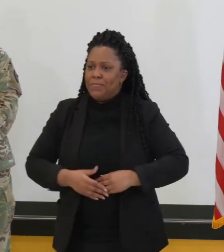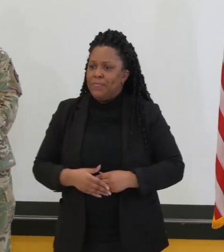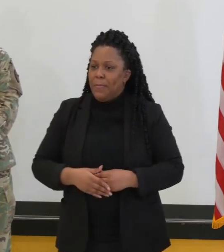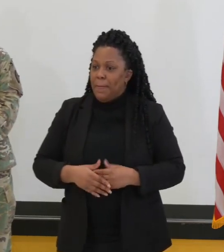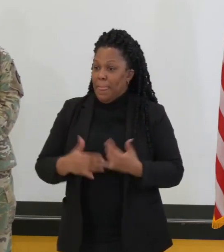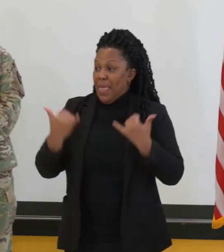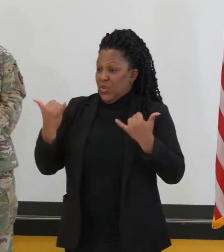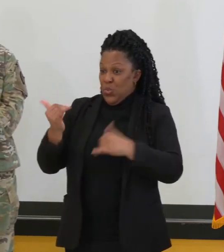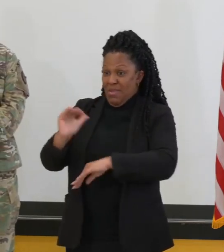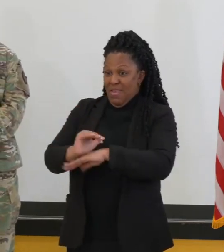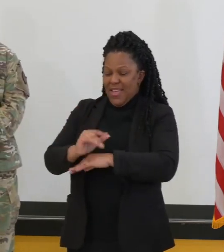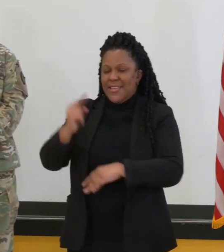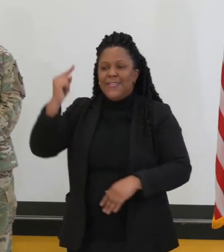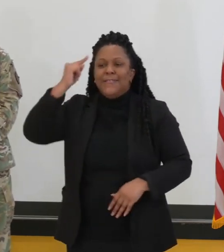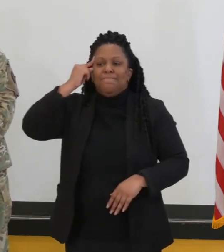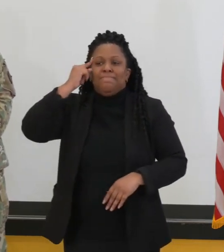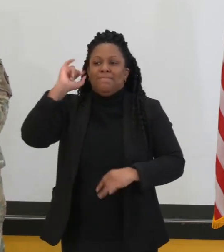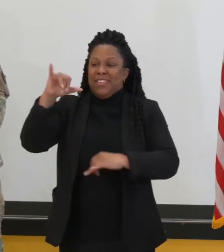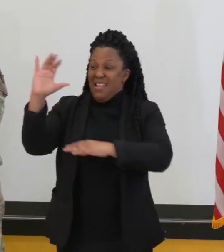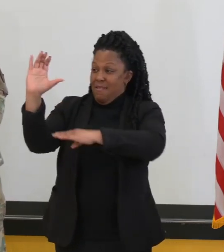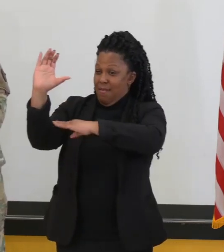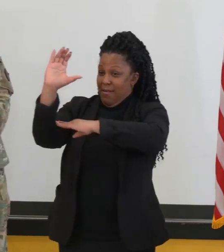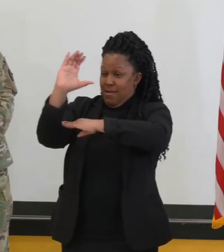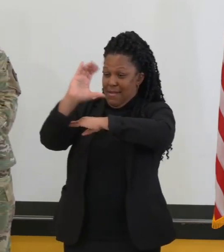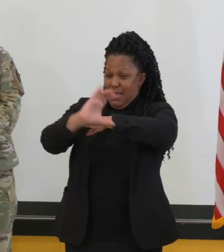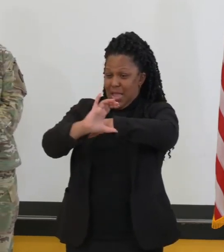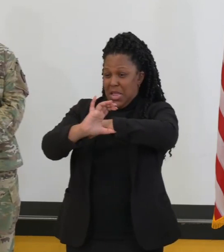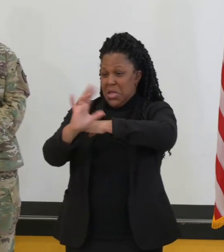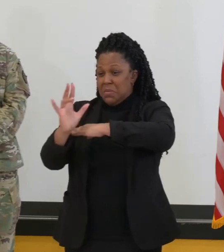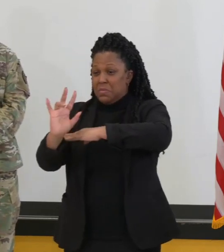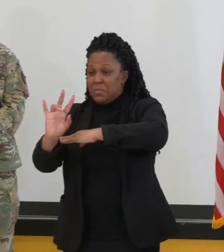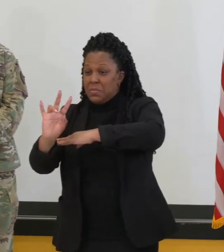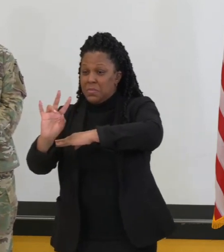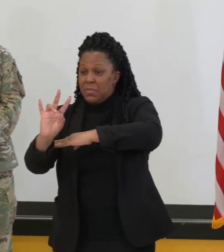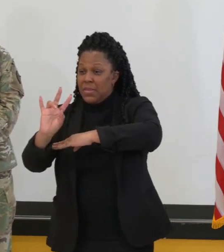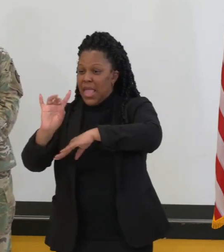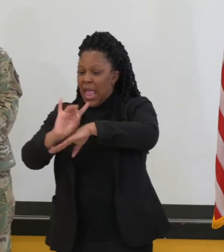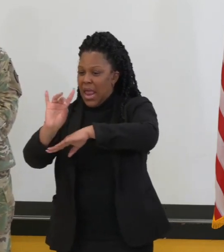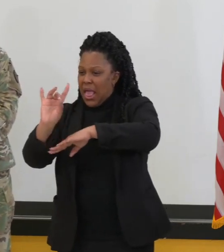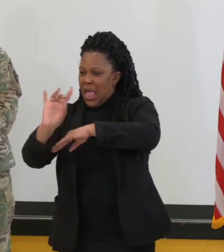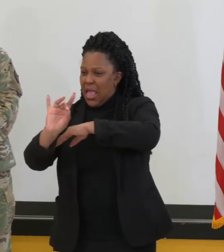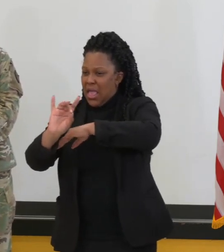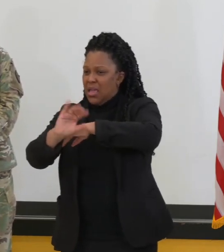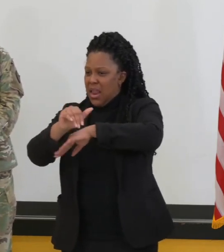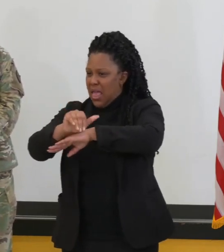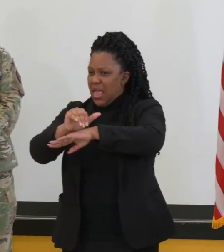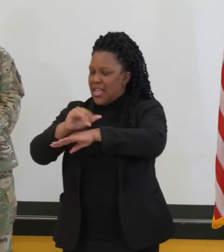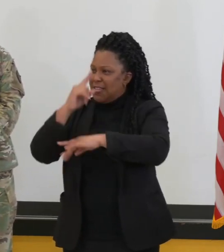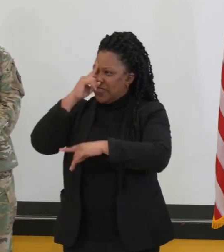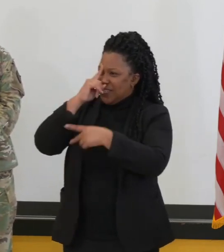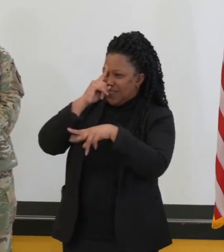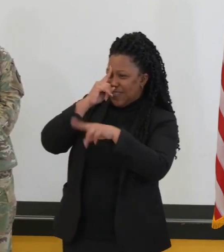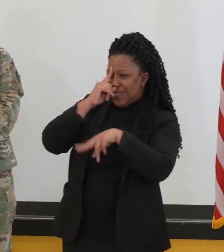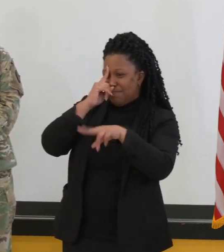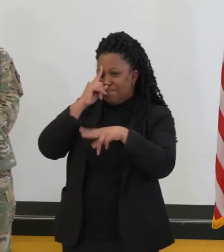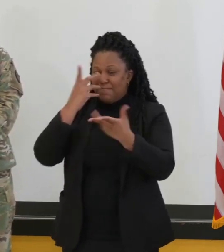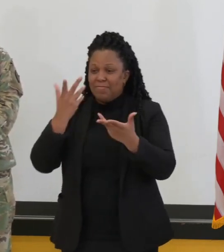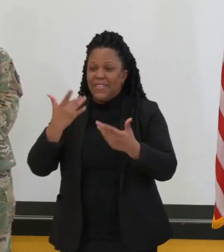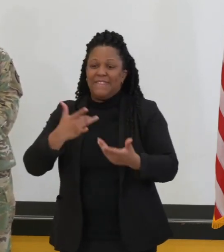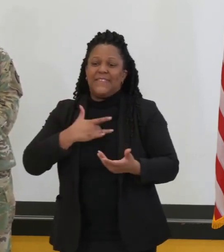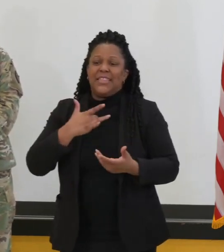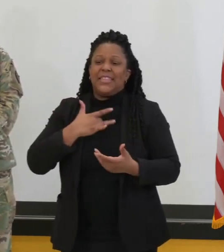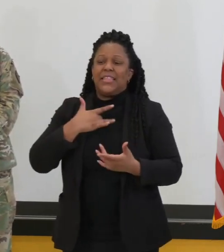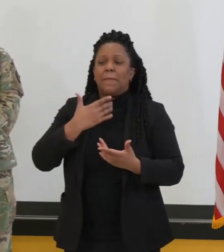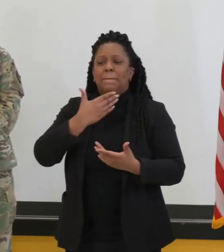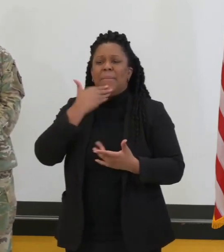tonight, and we wanted to have a time to give ourselves enough time to have the curfew going into effect during still hours of